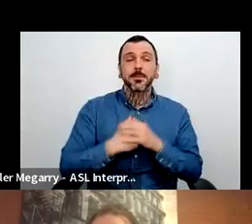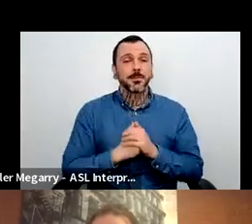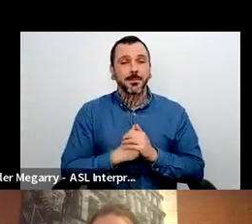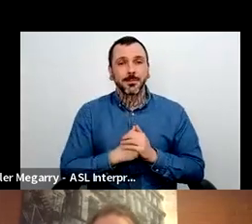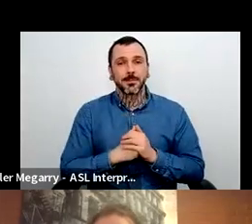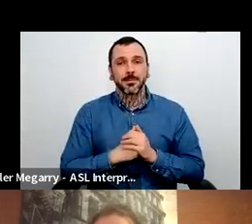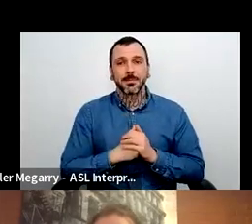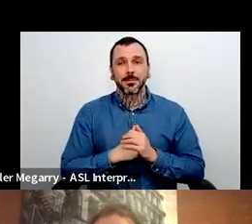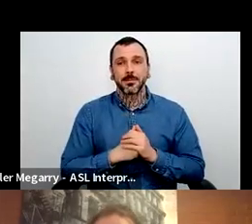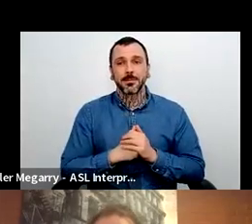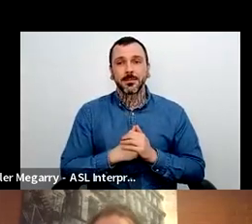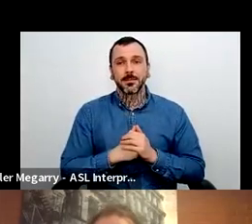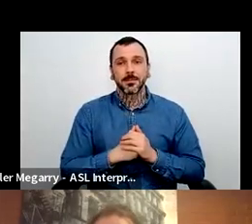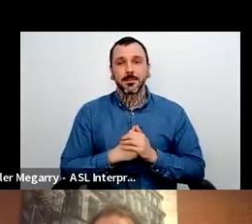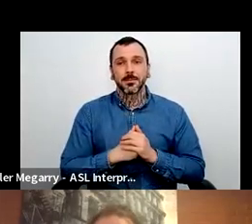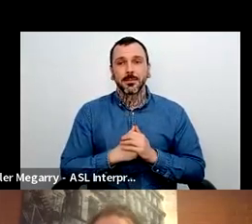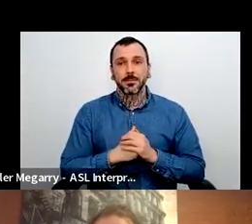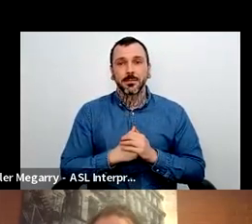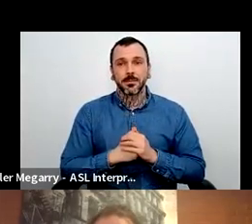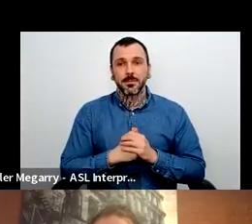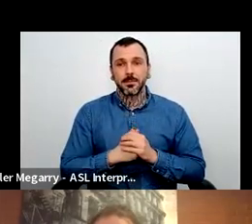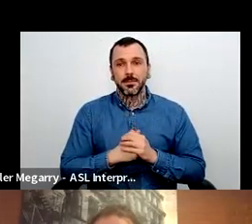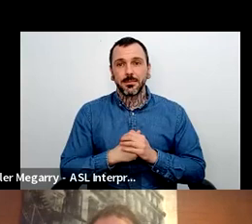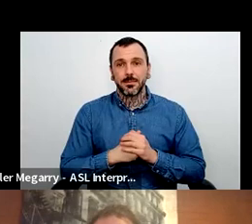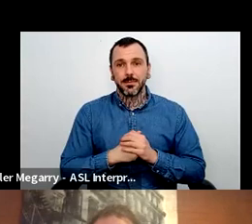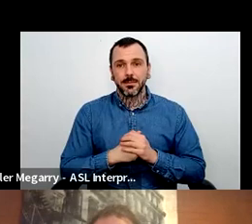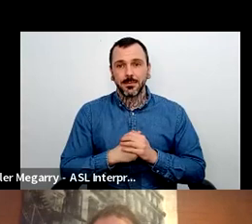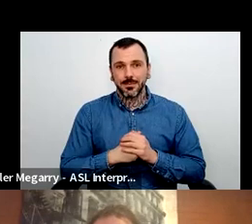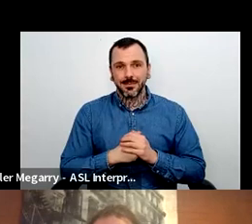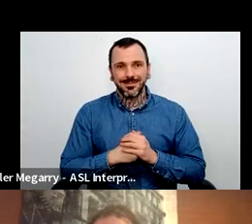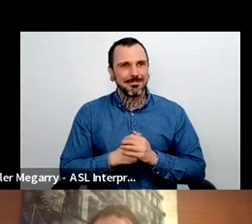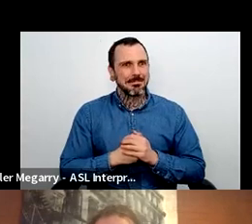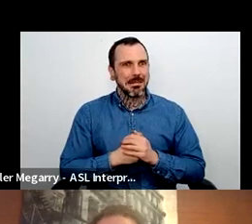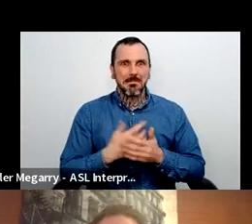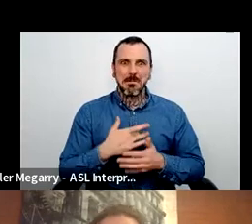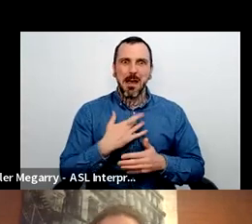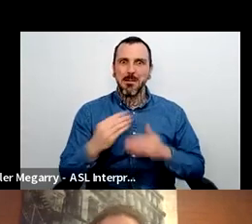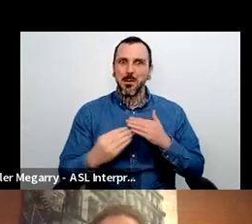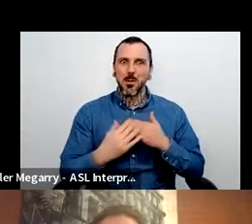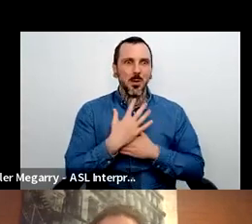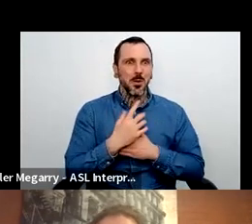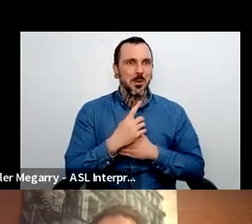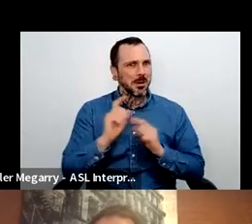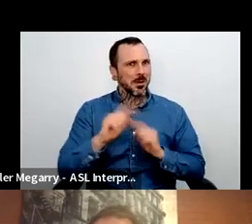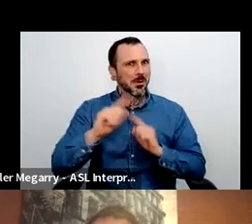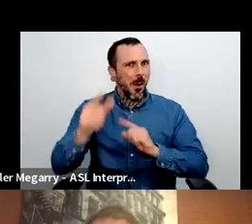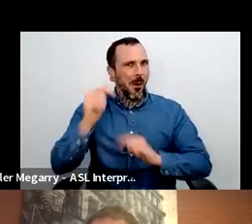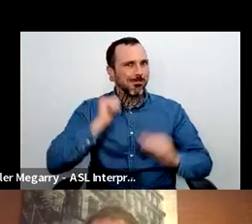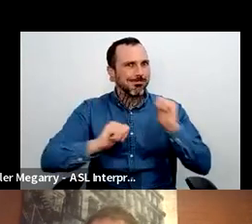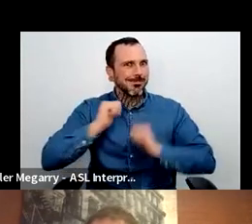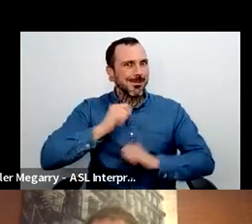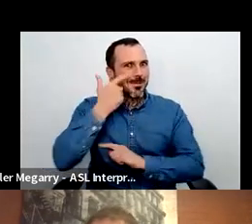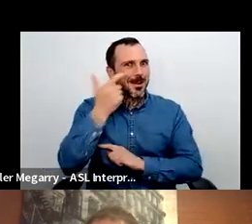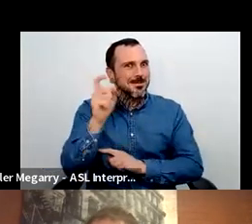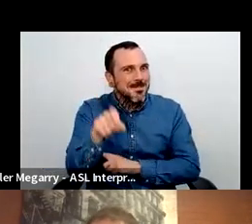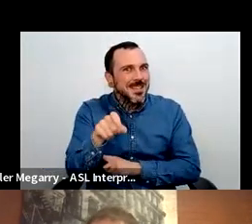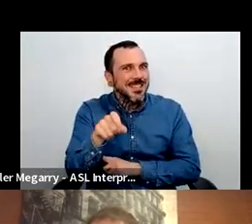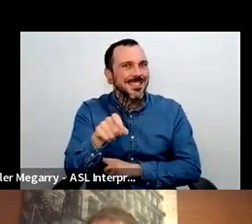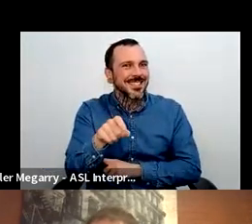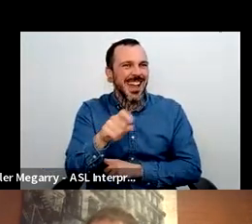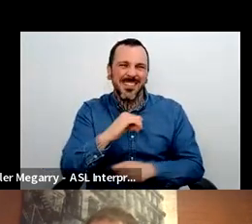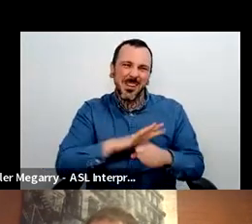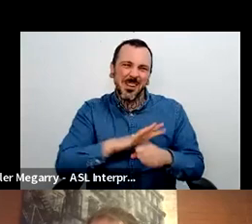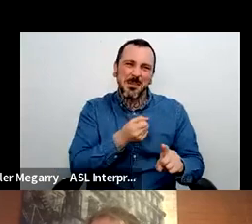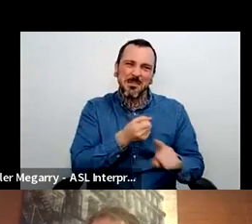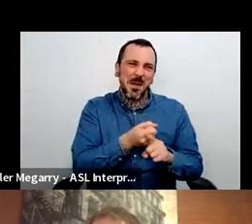now I'm really feel like I need to get out and go to the theater a lot more. I haven't been doing it, of course, because of the pandemic. So I have to get back in